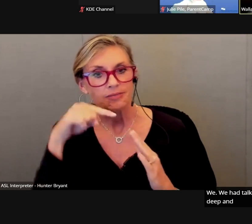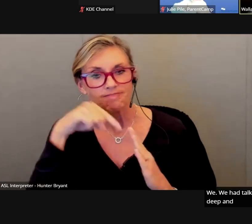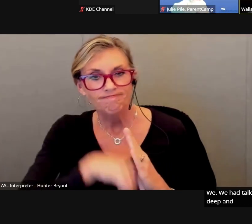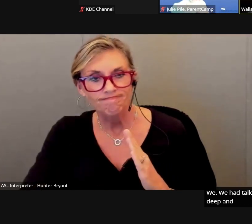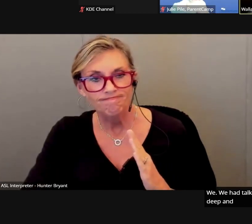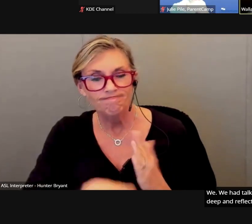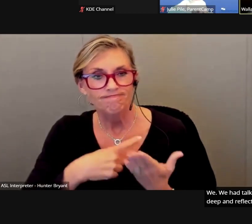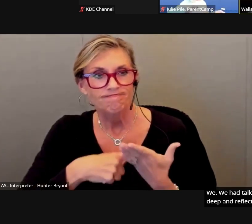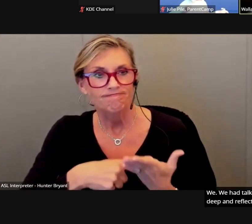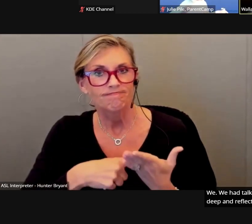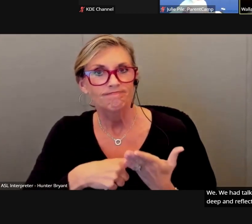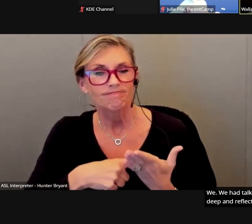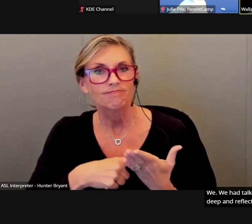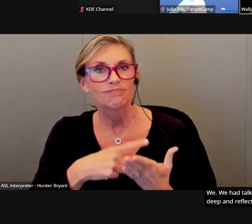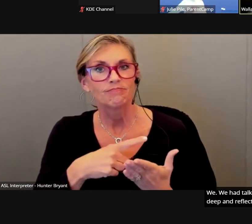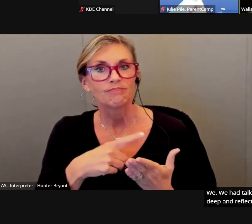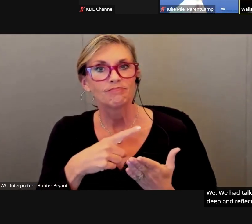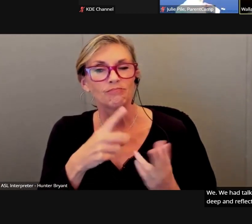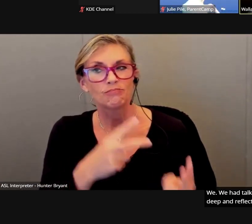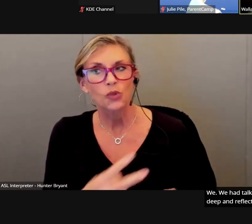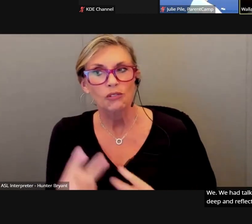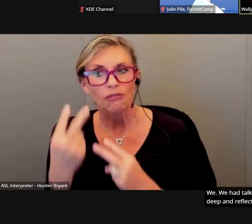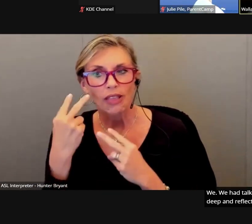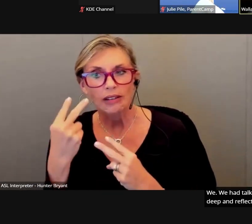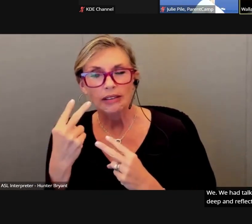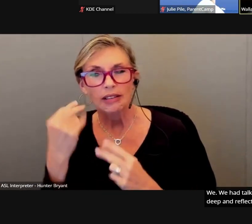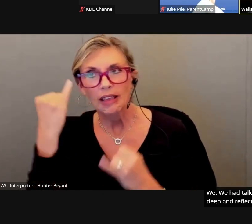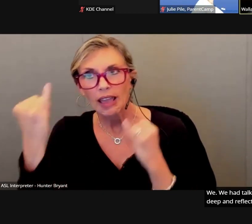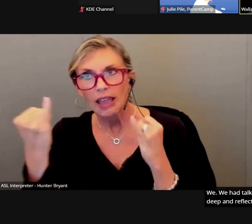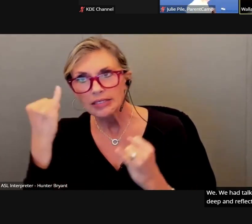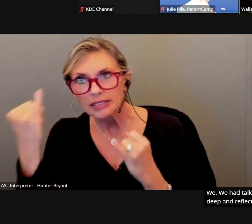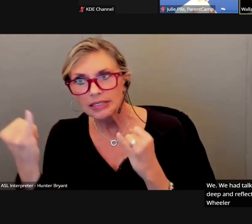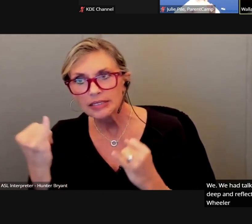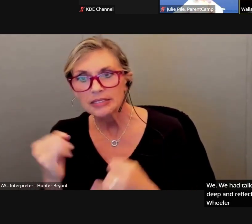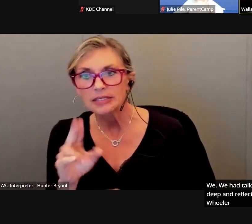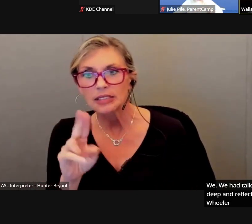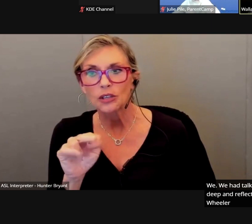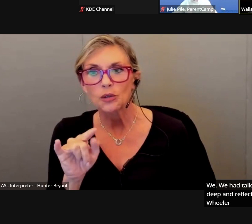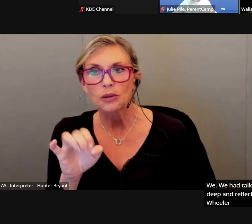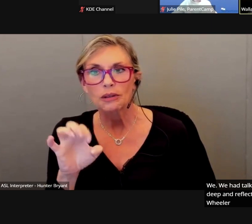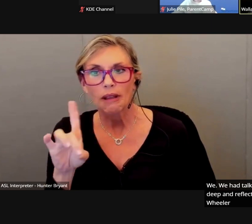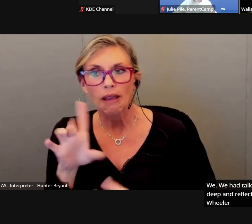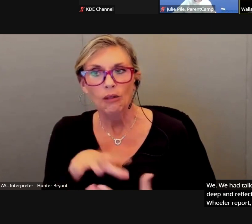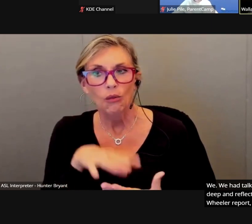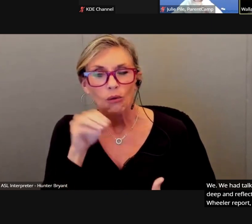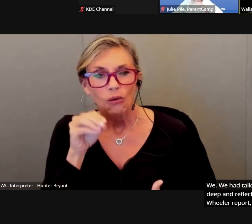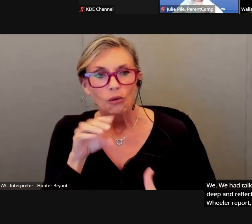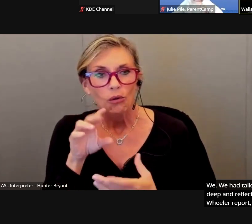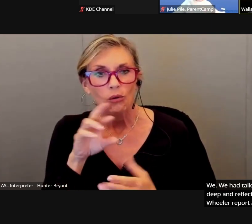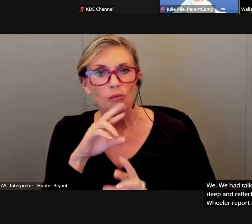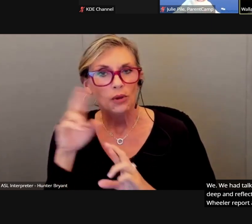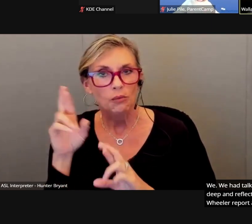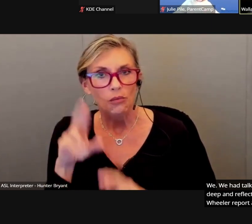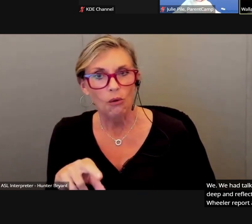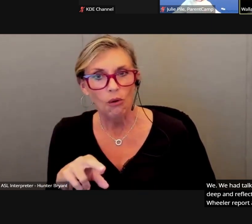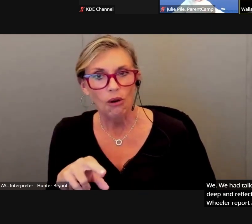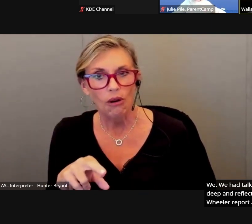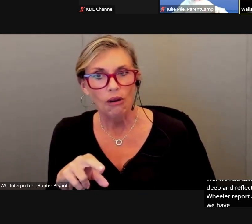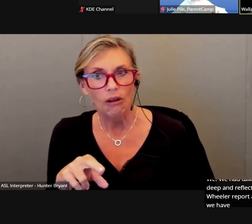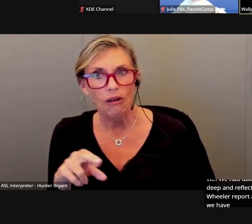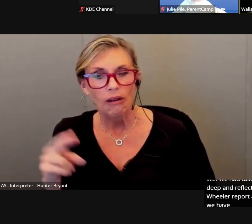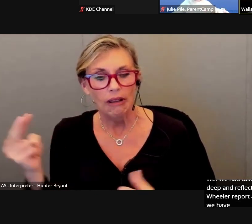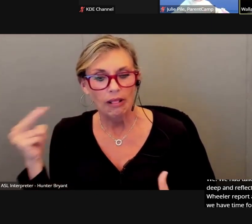on the ideas within the United We Learn report and going back to it. Do you think we have time